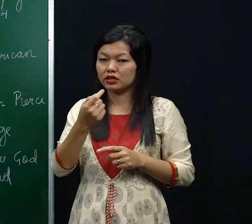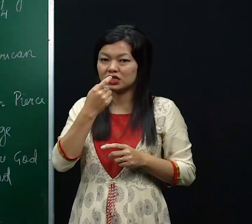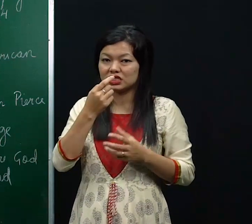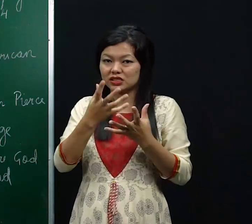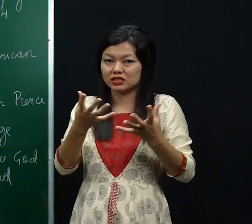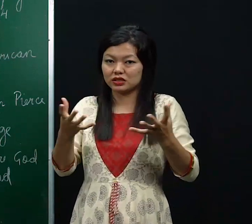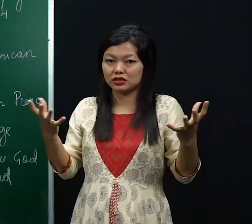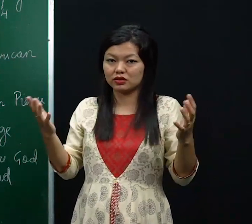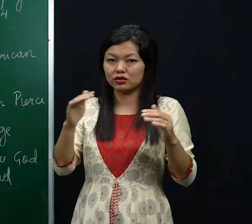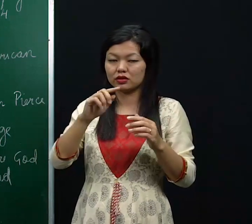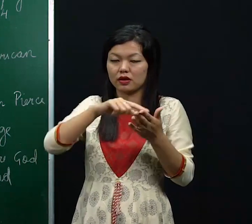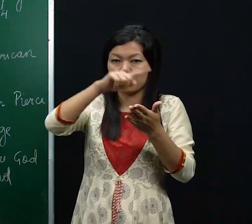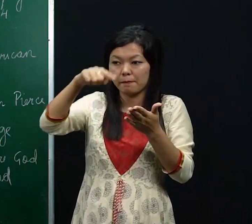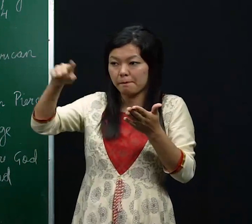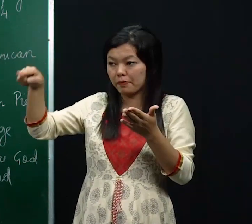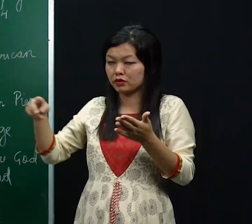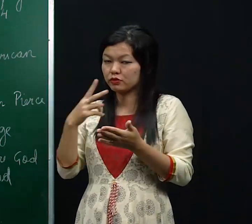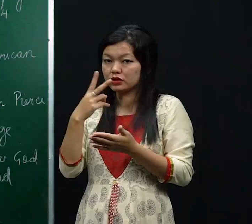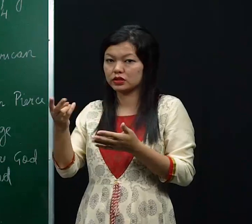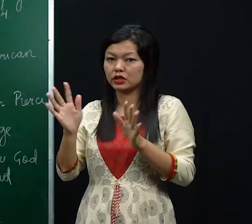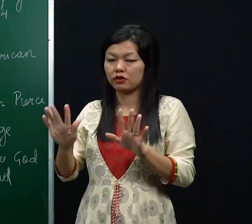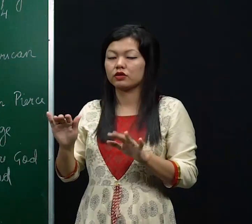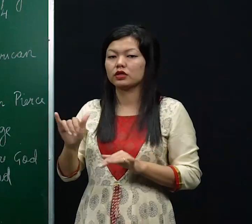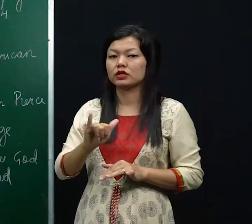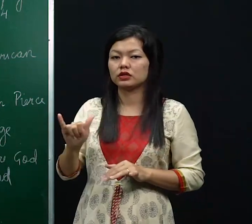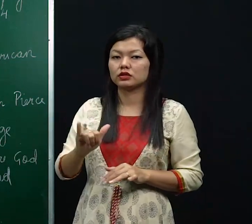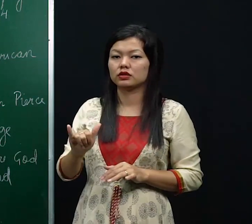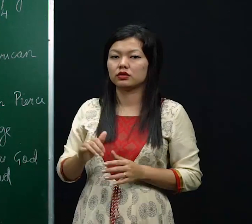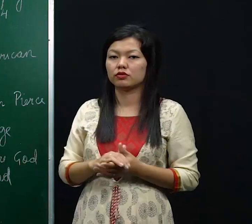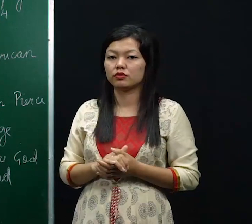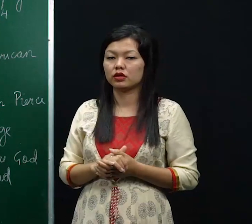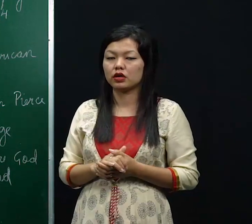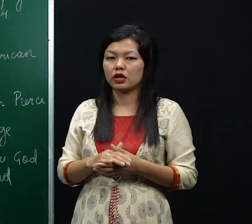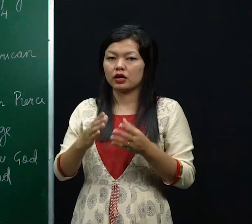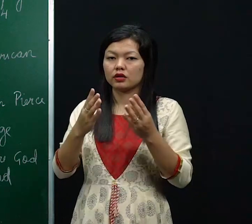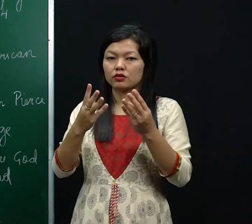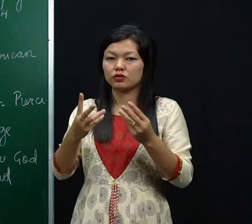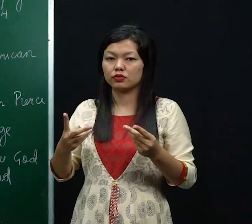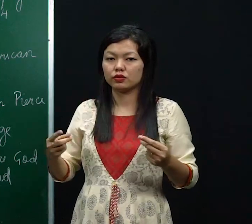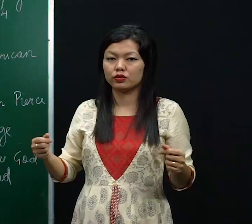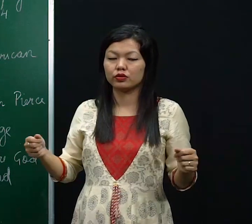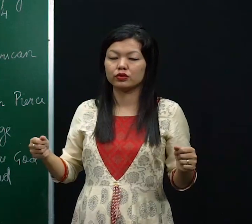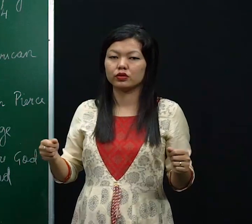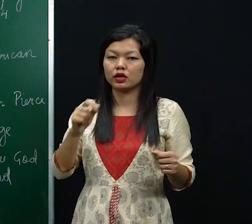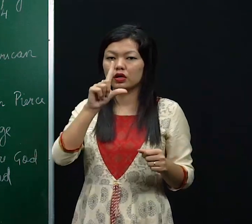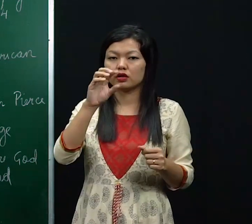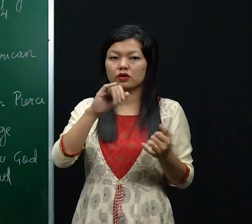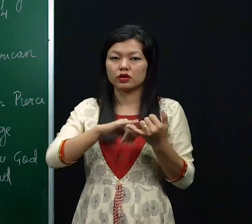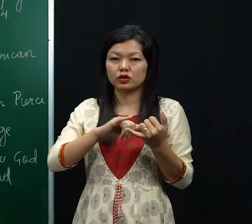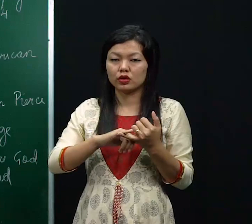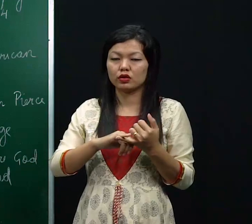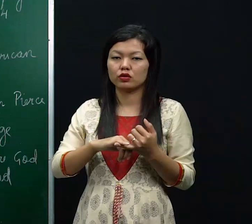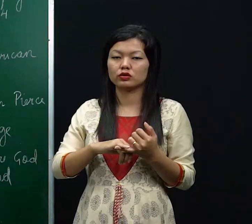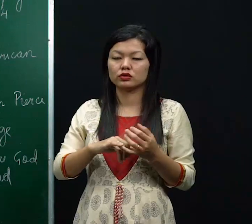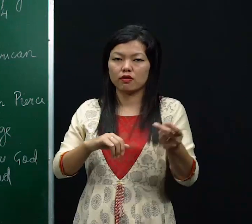people in the hilly areas. So he said, even if the mist are collected in great numbers, as soon as the